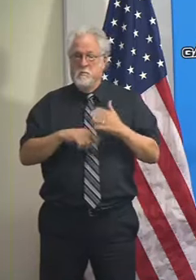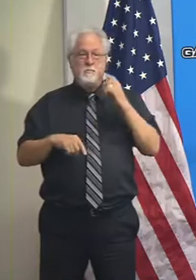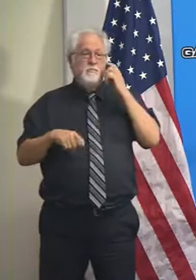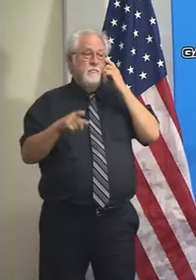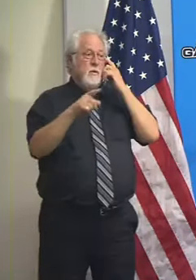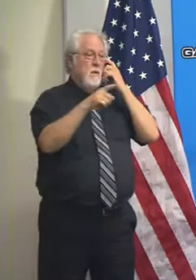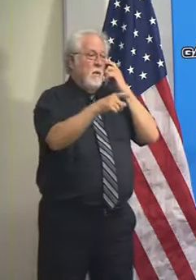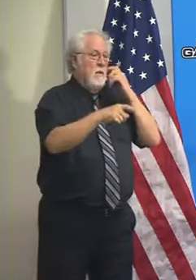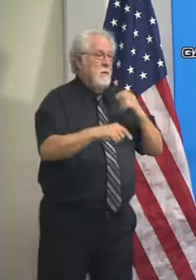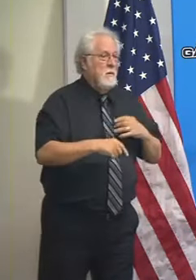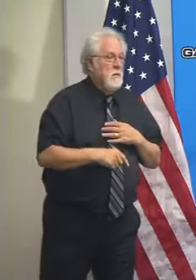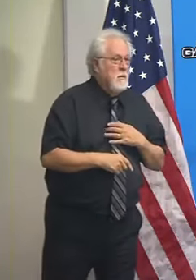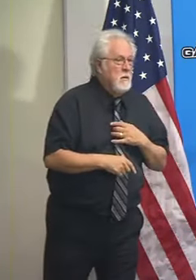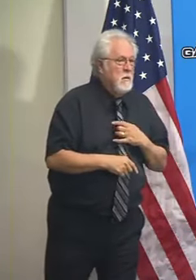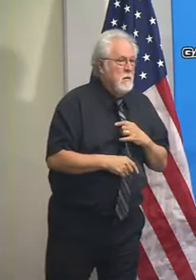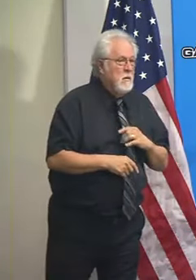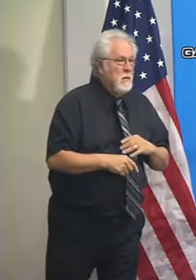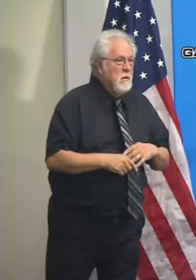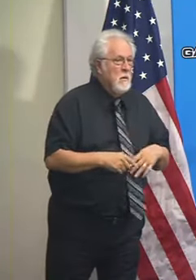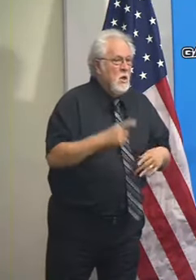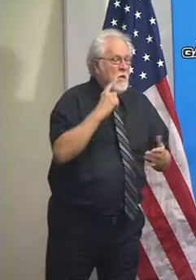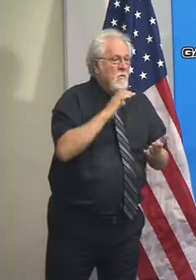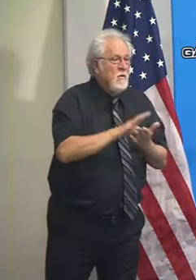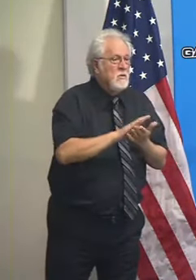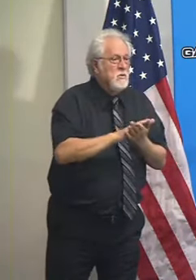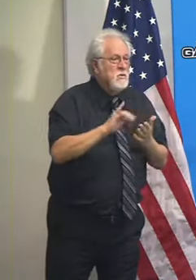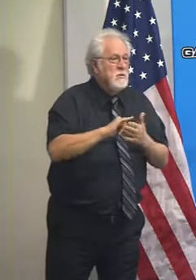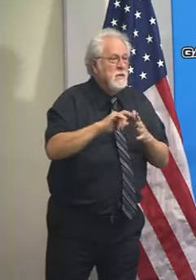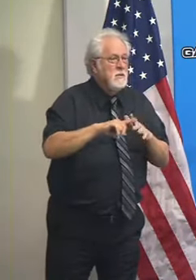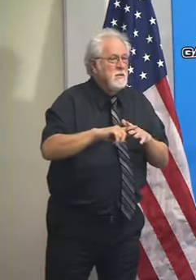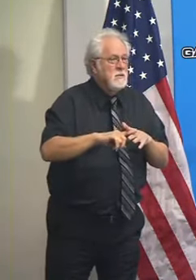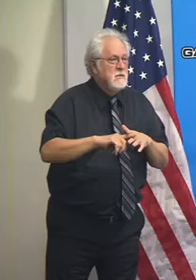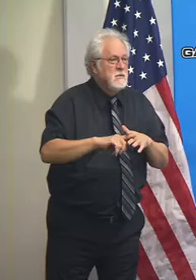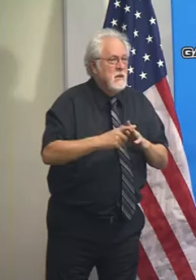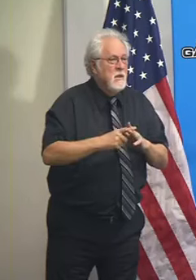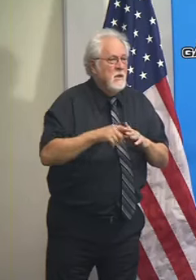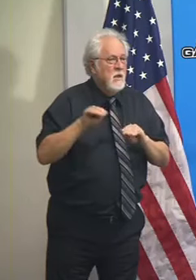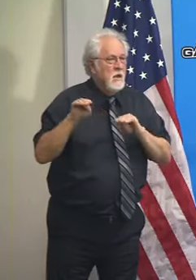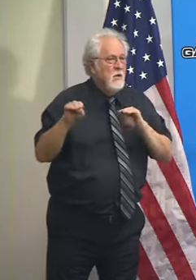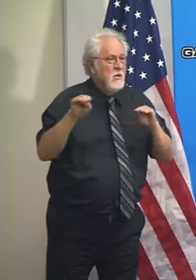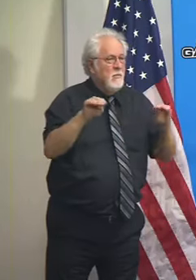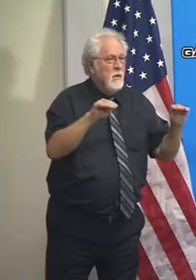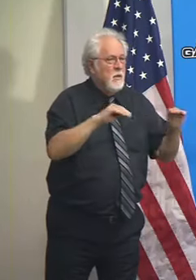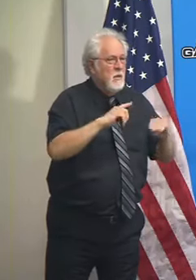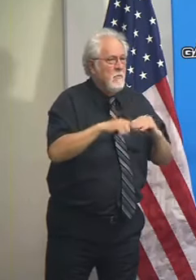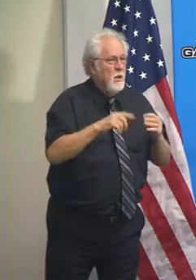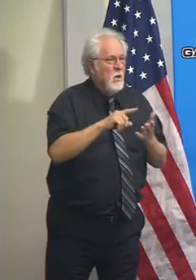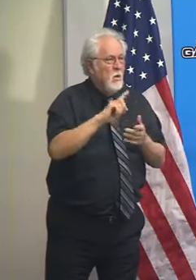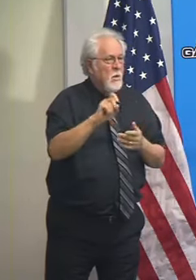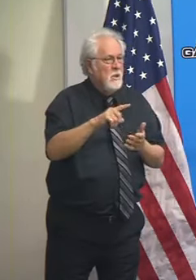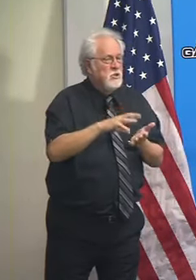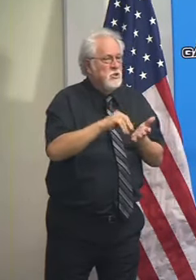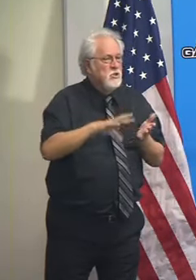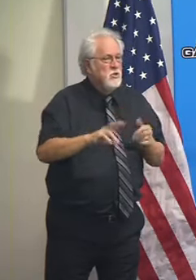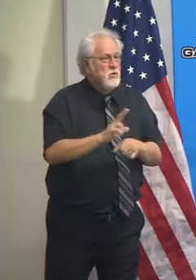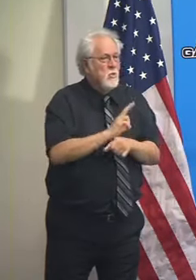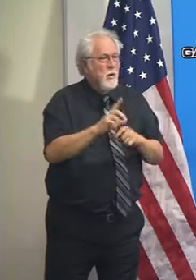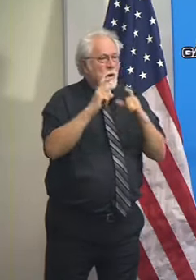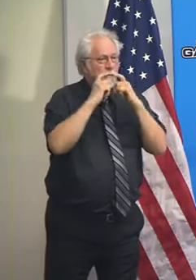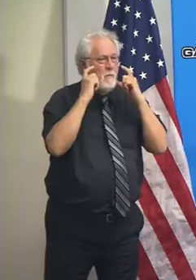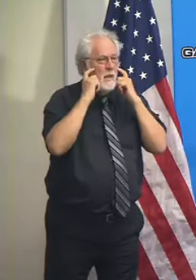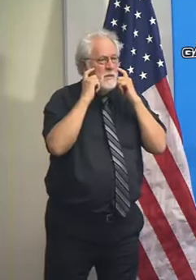sir. Of course, all those schools are getting started, and that's kind of revived this question of students having to wear masks.